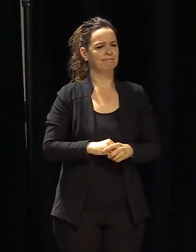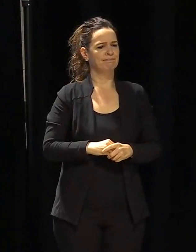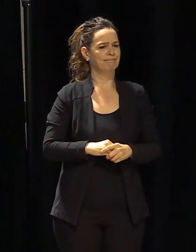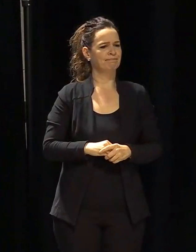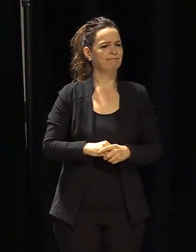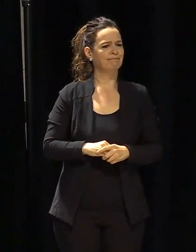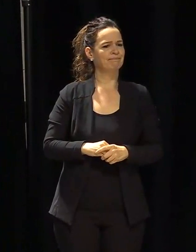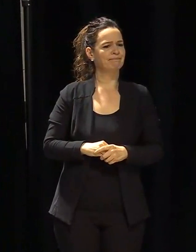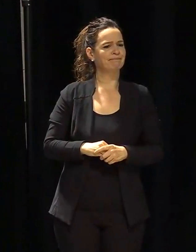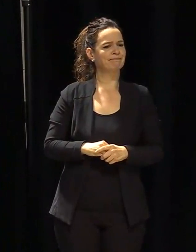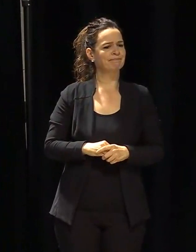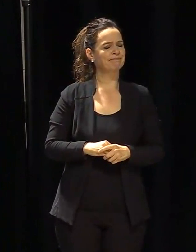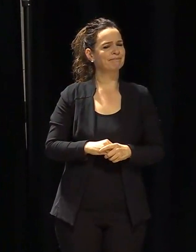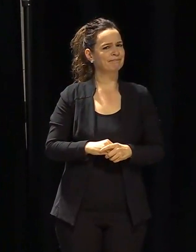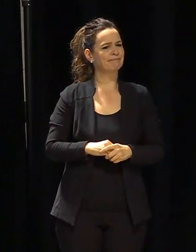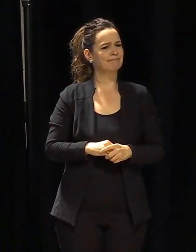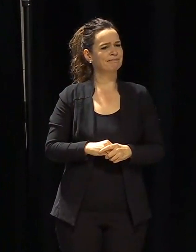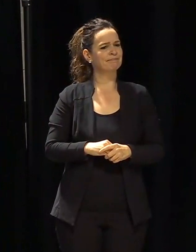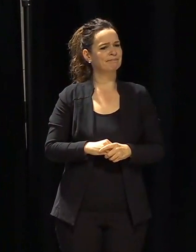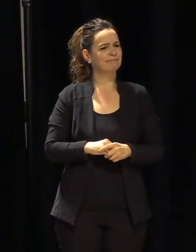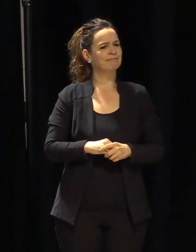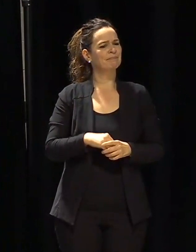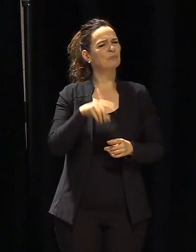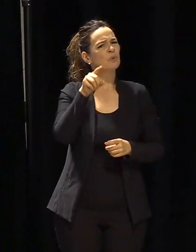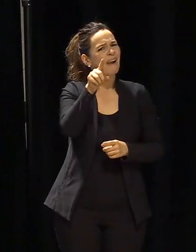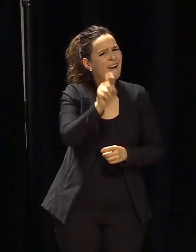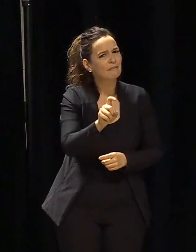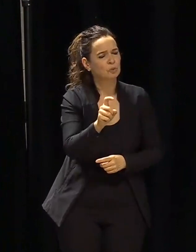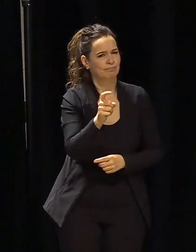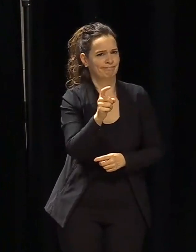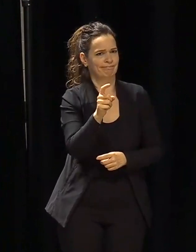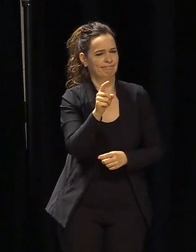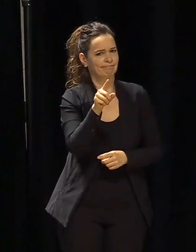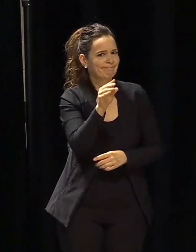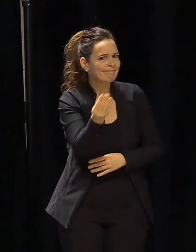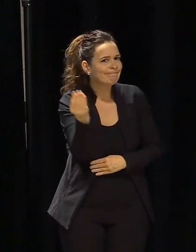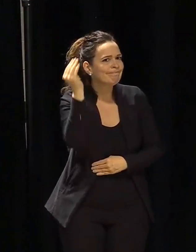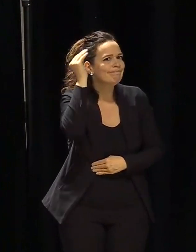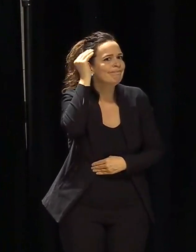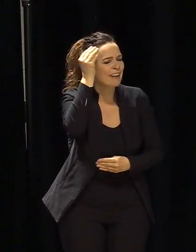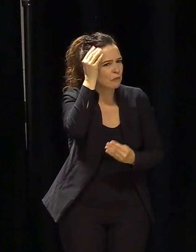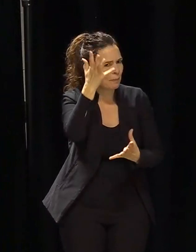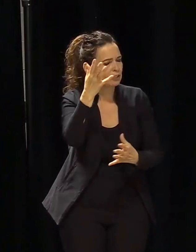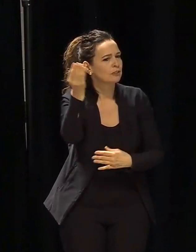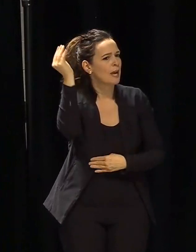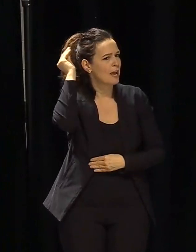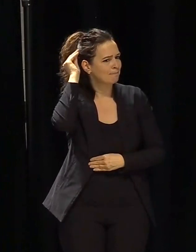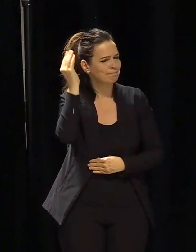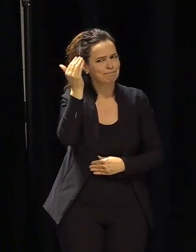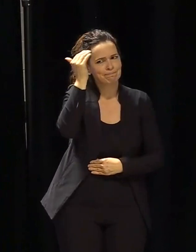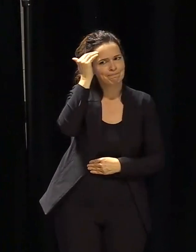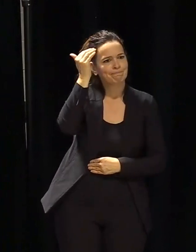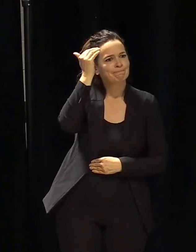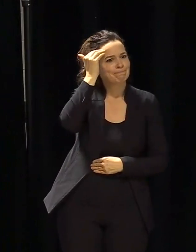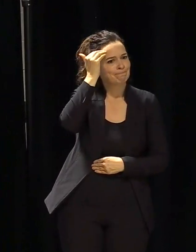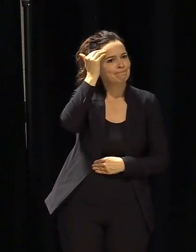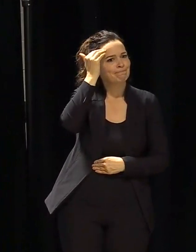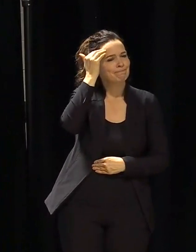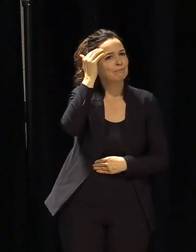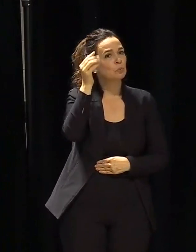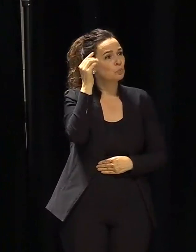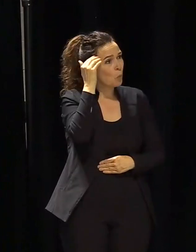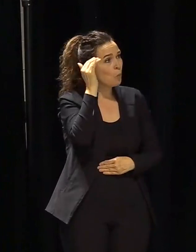conscientious effort to test, not just where we're seeing positive rates increasing, but to test in